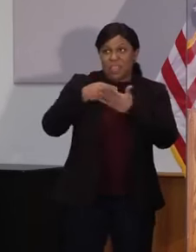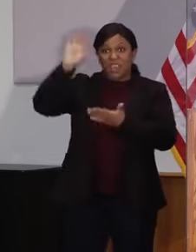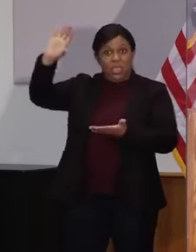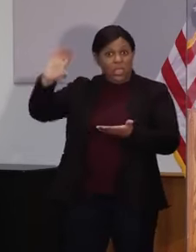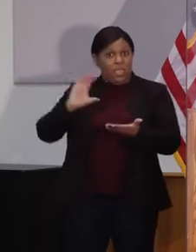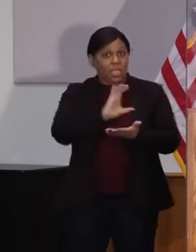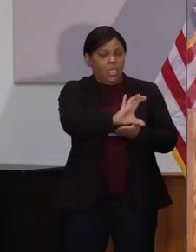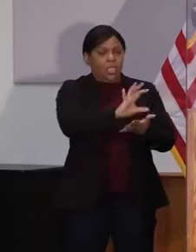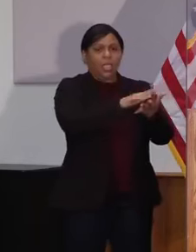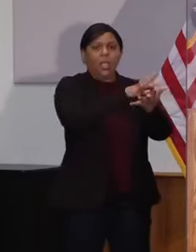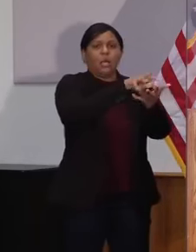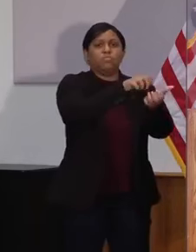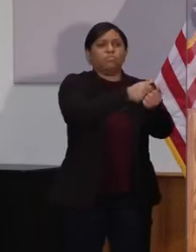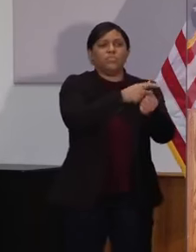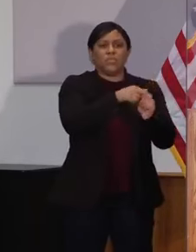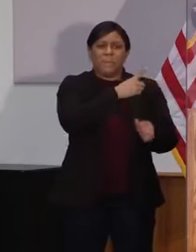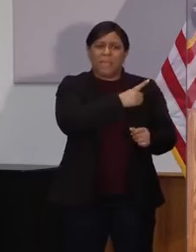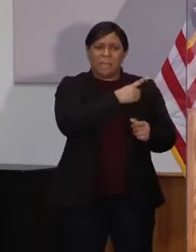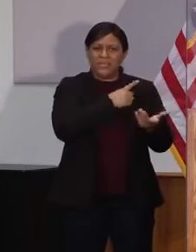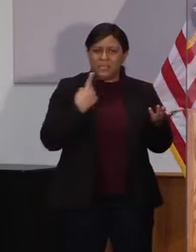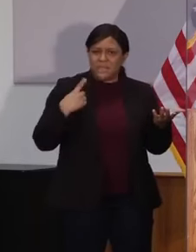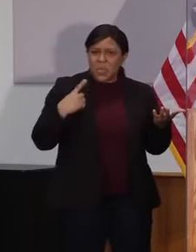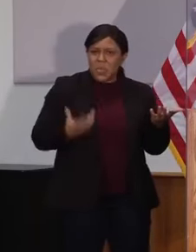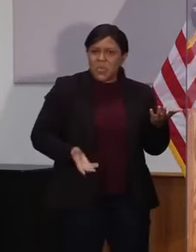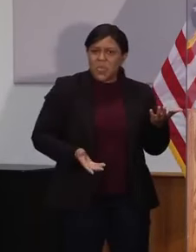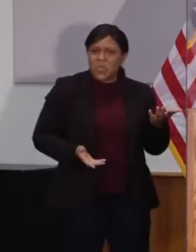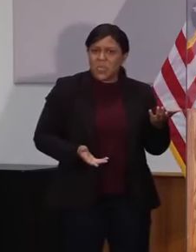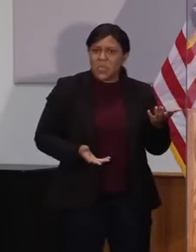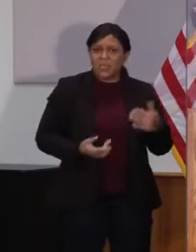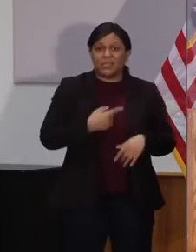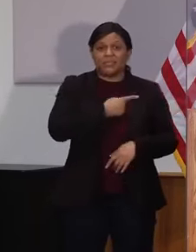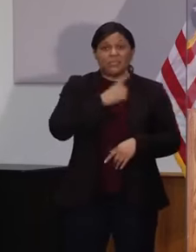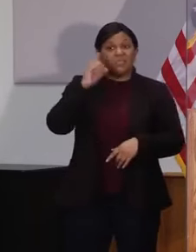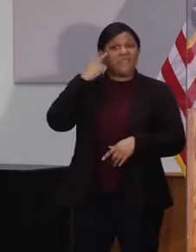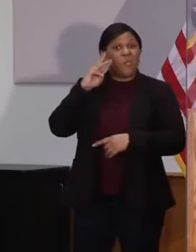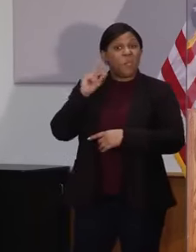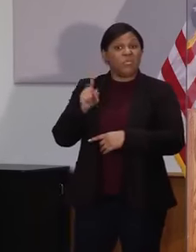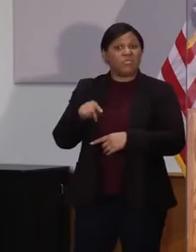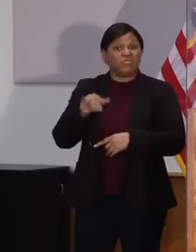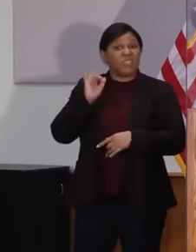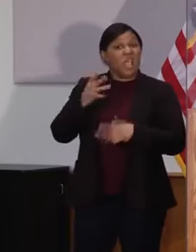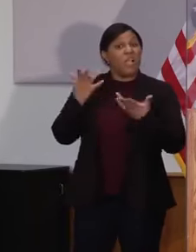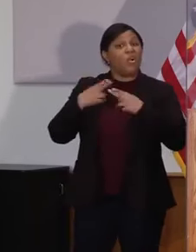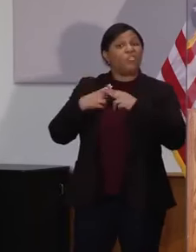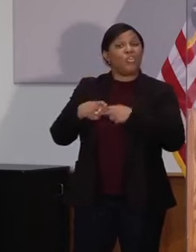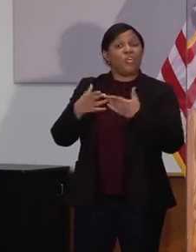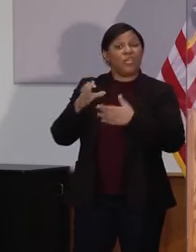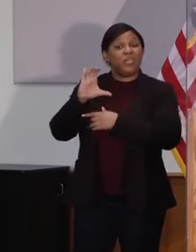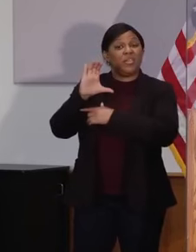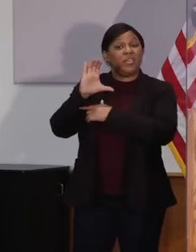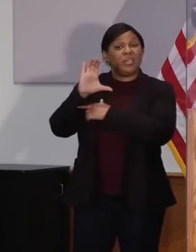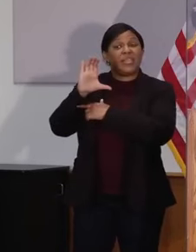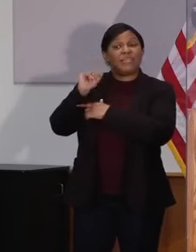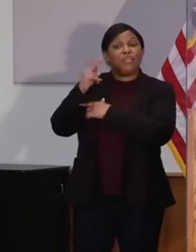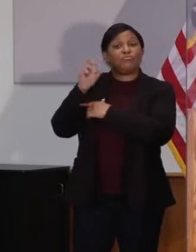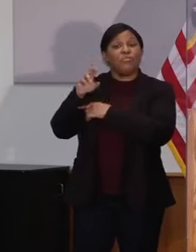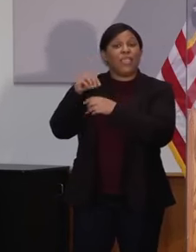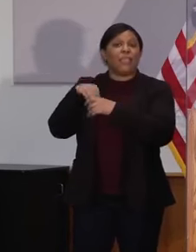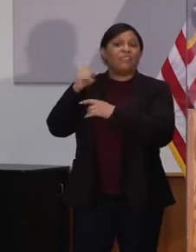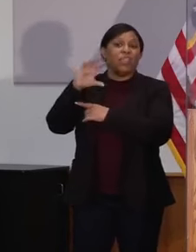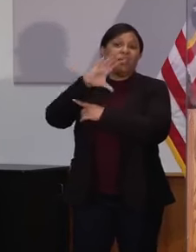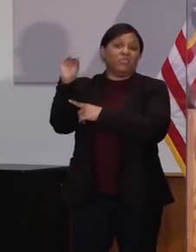the metro. Well, this is the cancer in our country. It's one that I have spoken about. It's what motivated my One Minnesota. It's what I saw